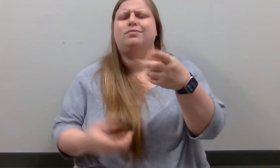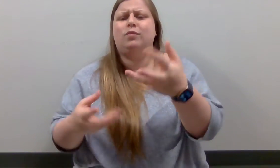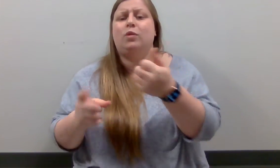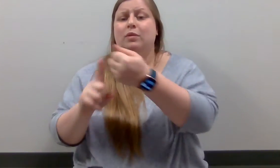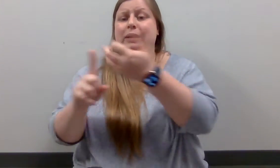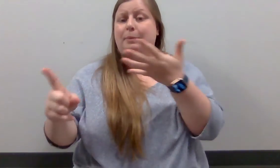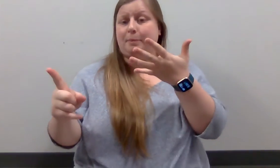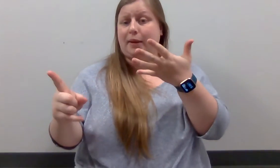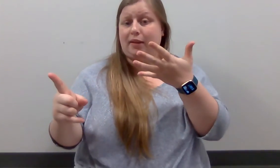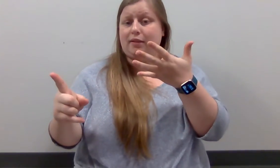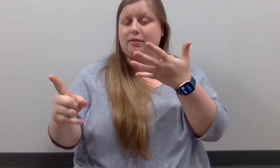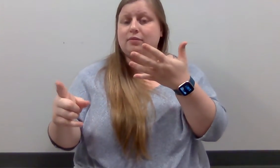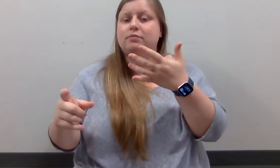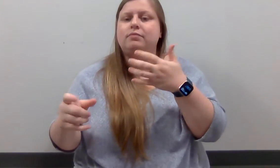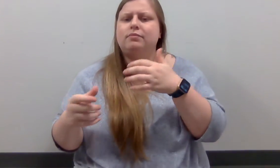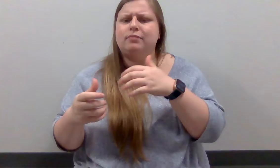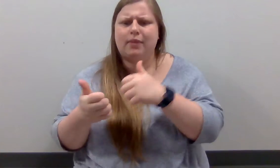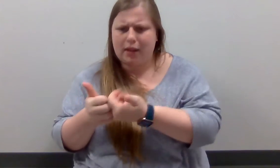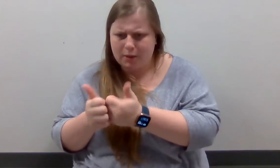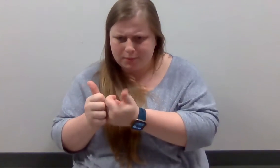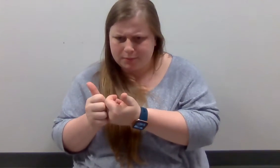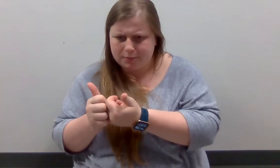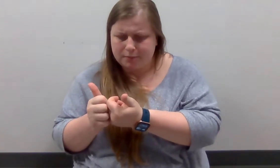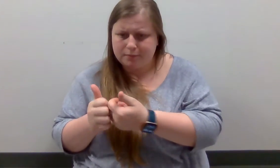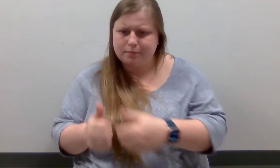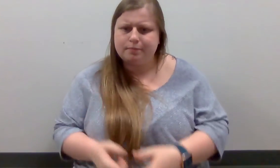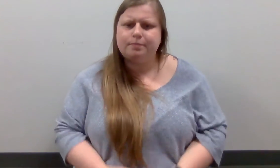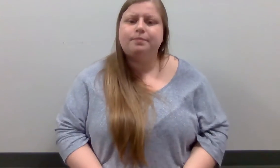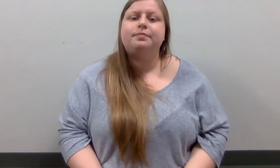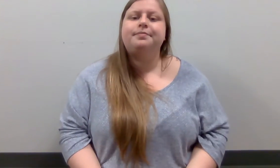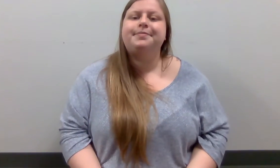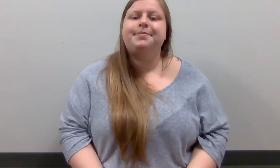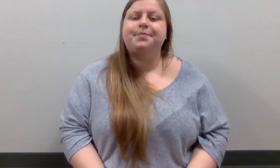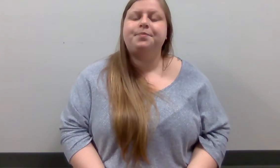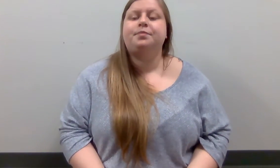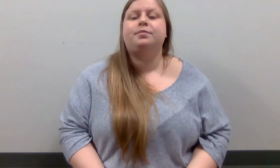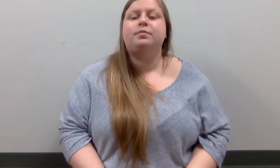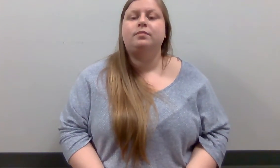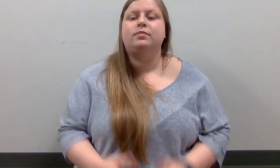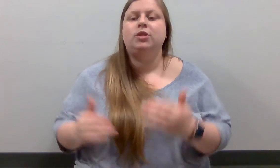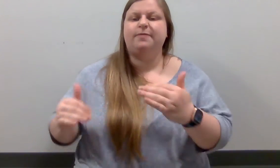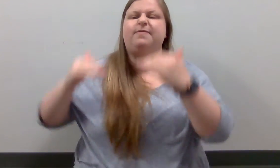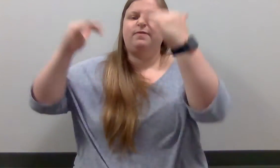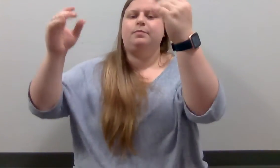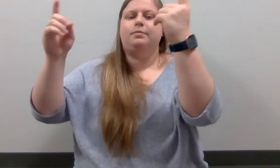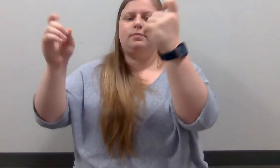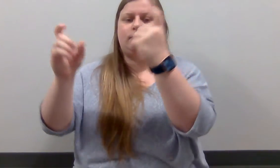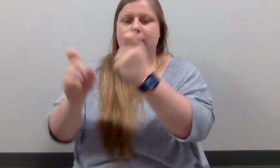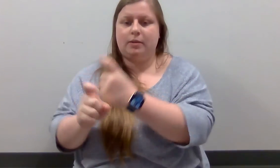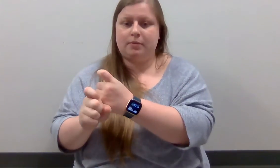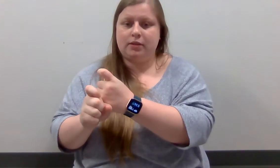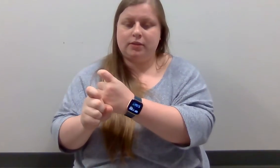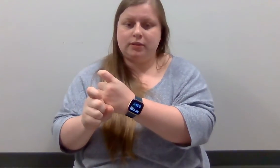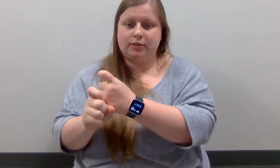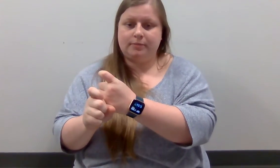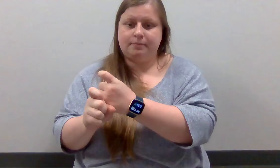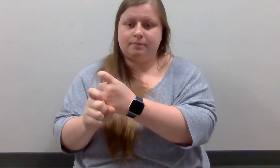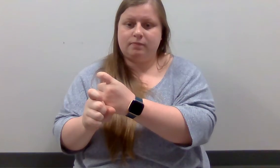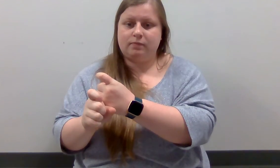If you wanted to expand the child's utterance, how would you do that? You would need to increase the level of complexity